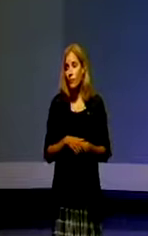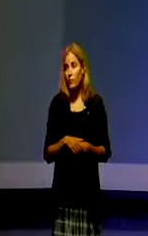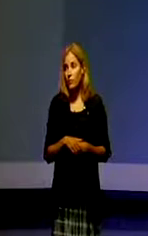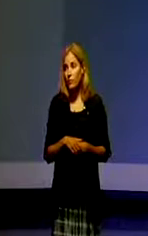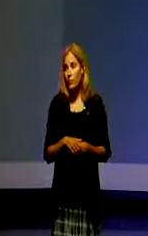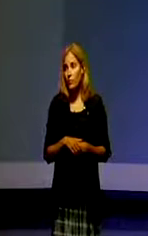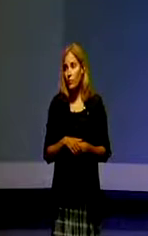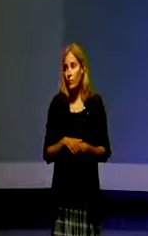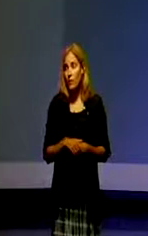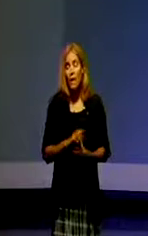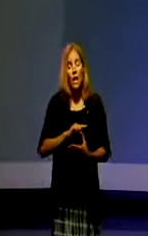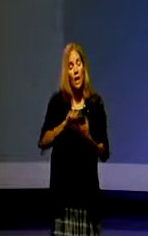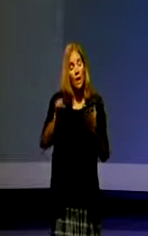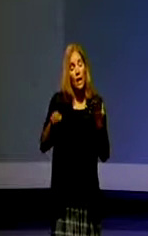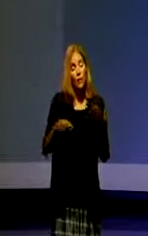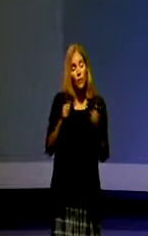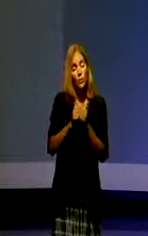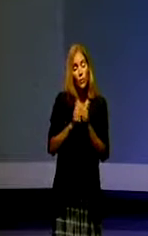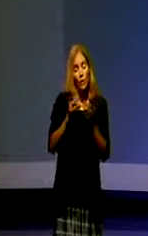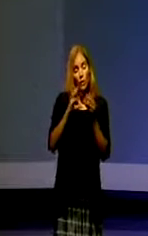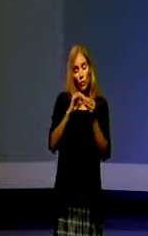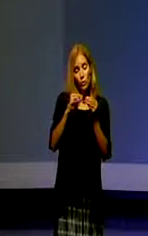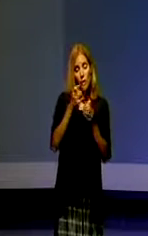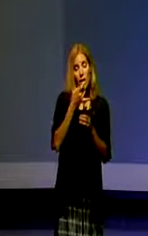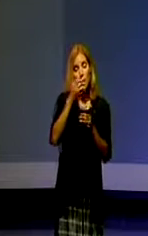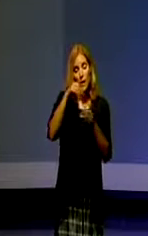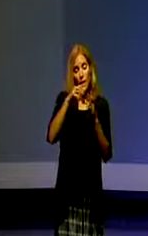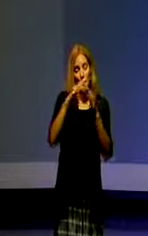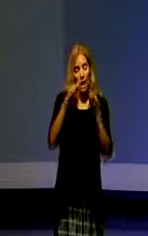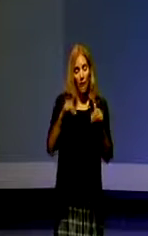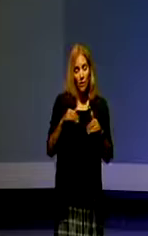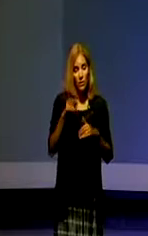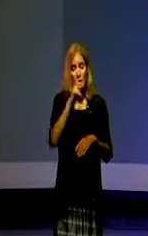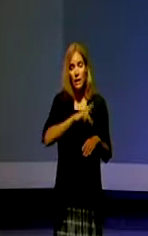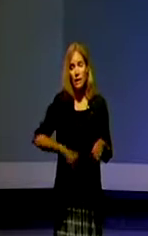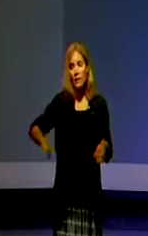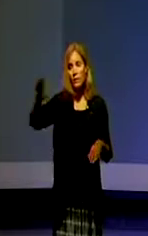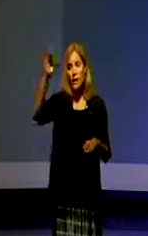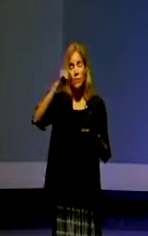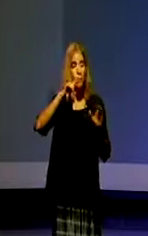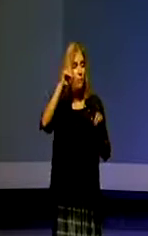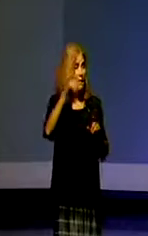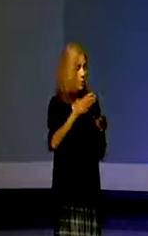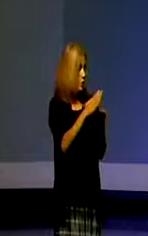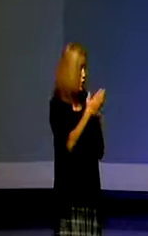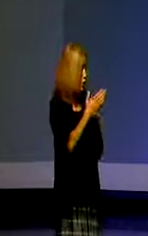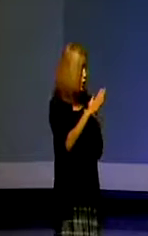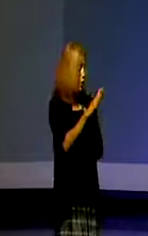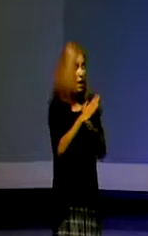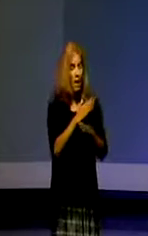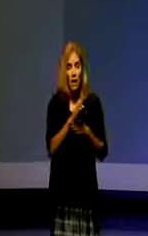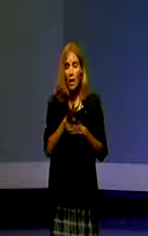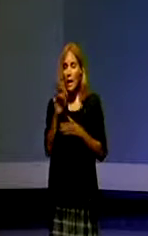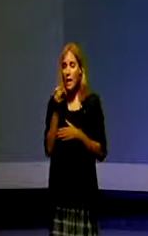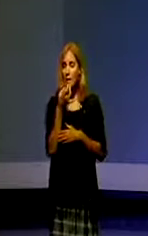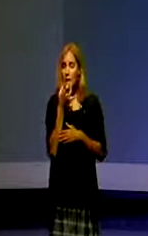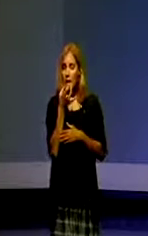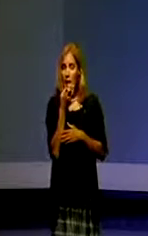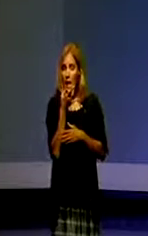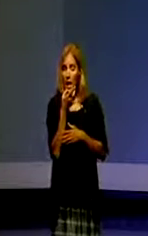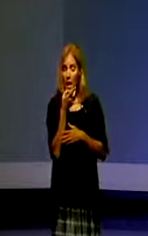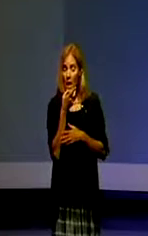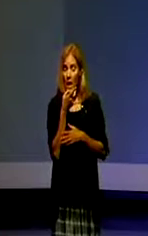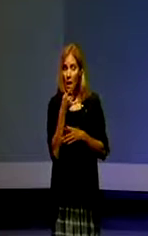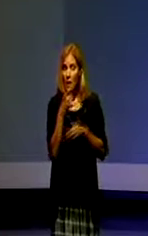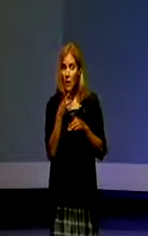the light in the house, that the kingdom of God is that which must be shared as light, but which must